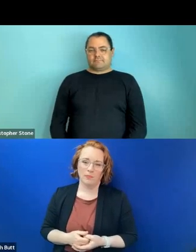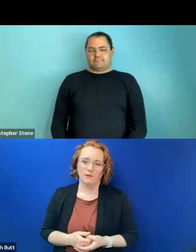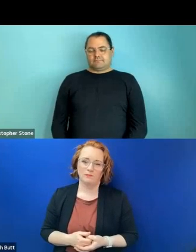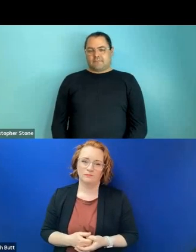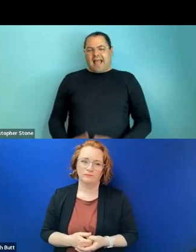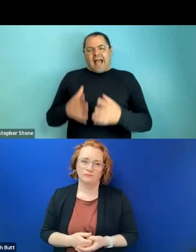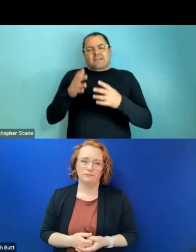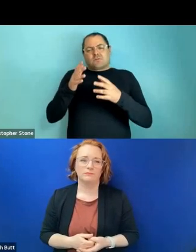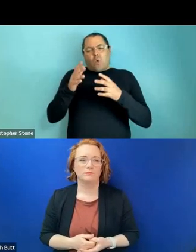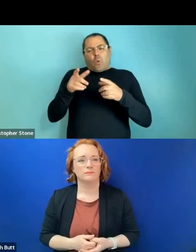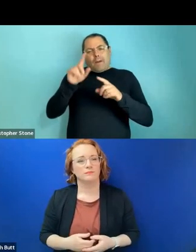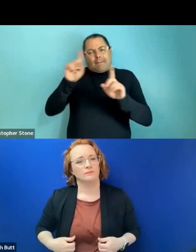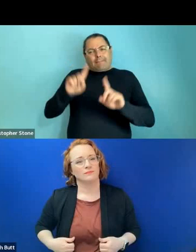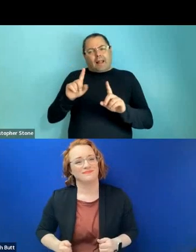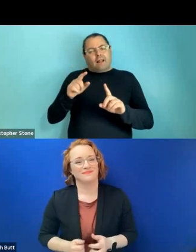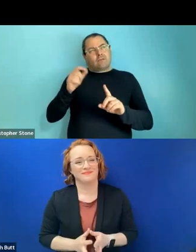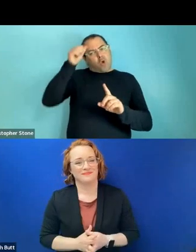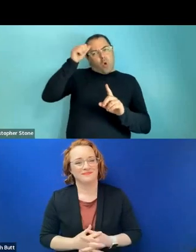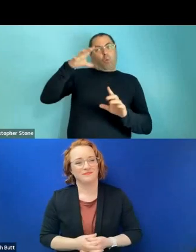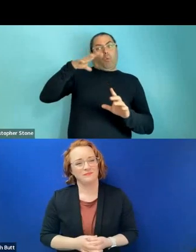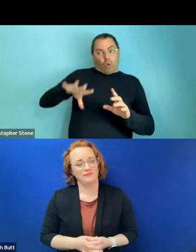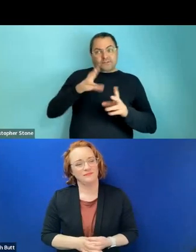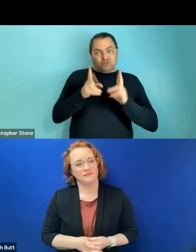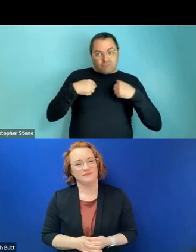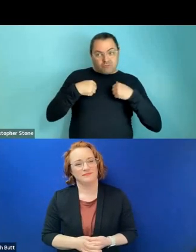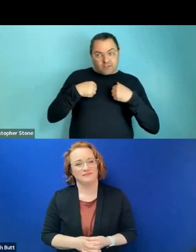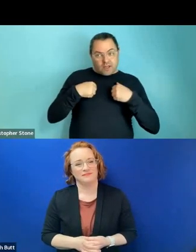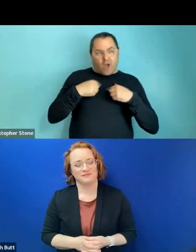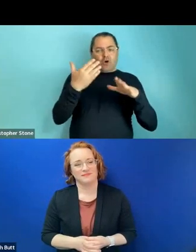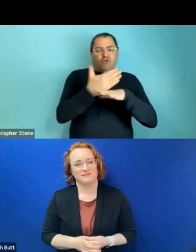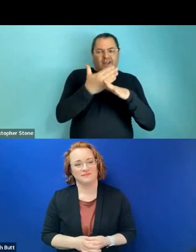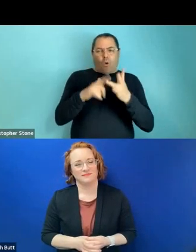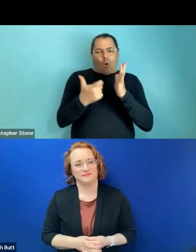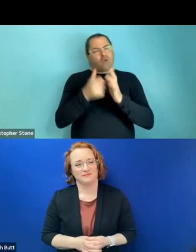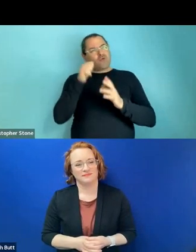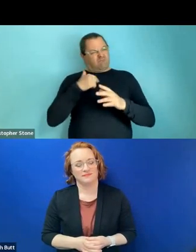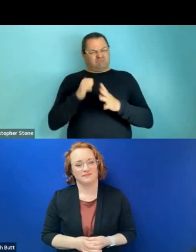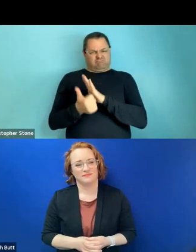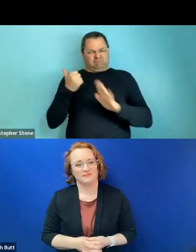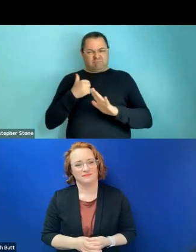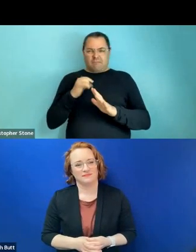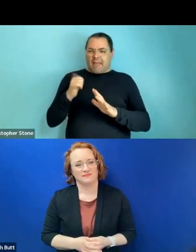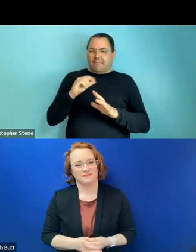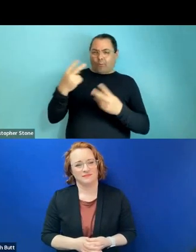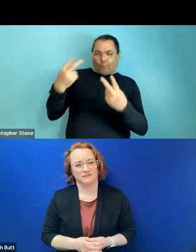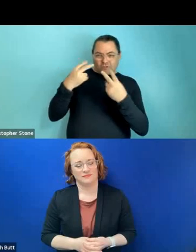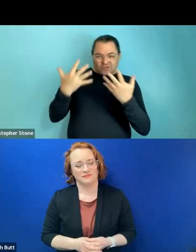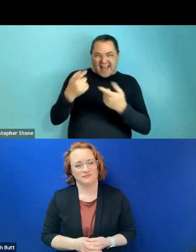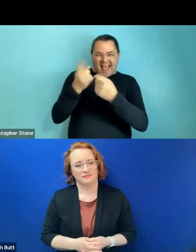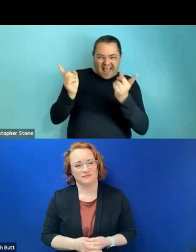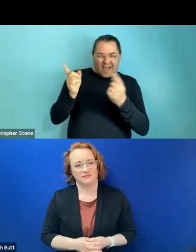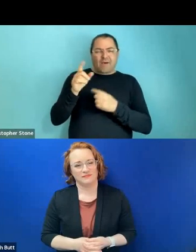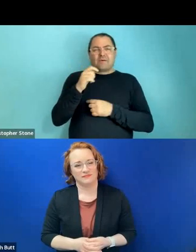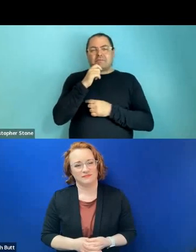as a job and as a career, or how do they know if they'd be really good at it? Because there'll be people watching this at the moment who